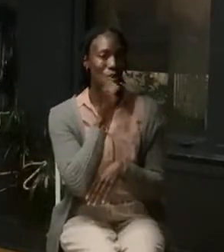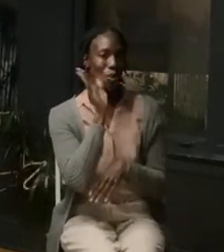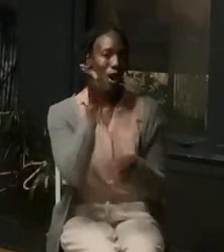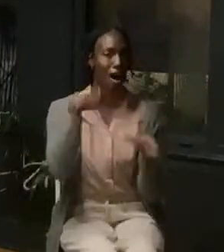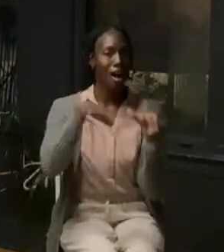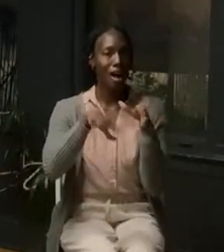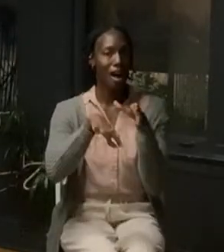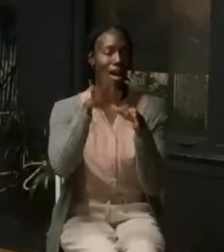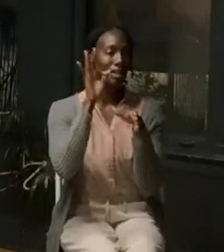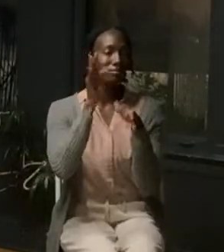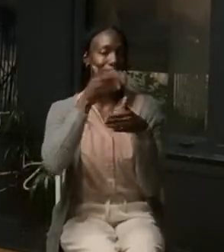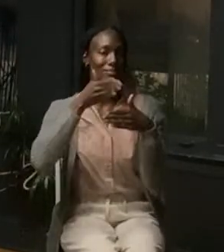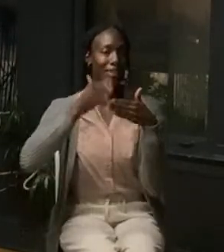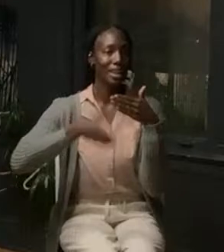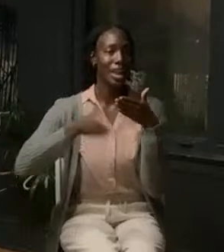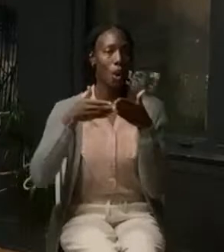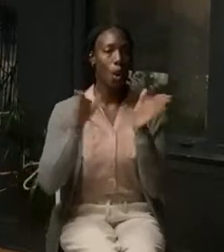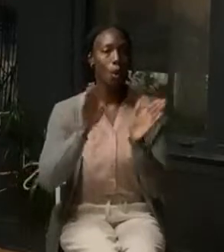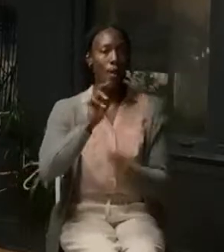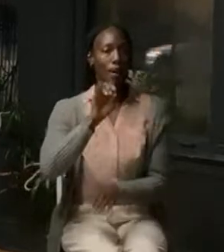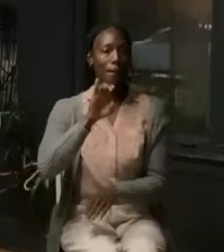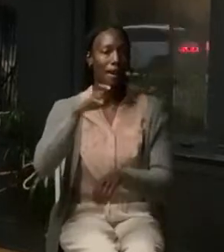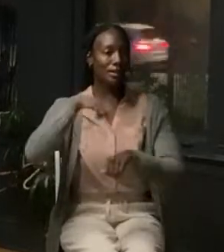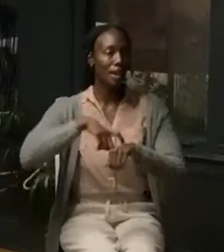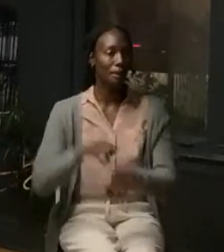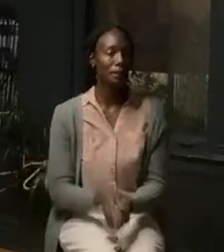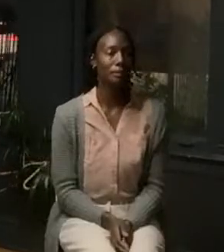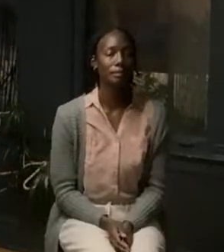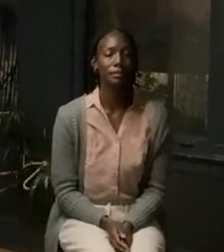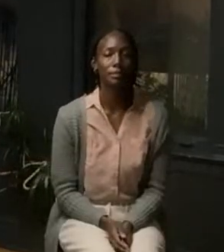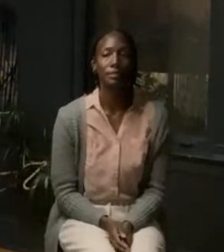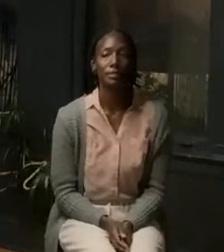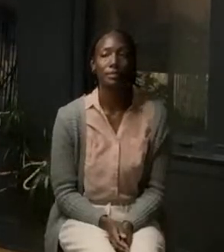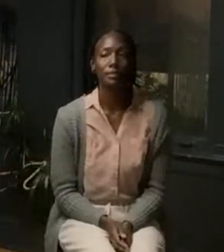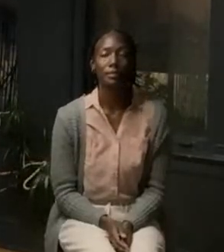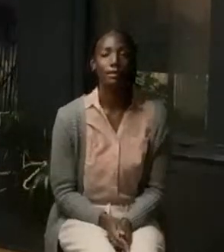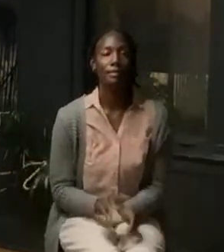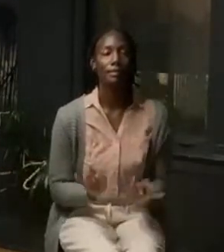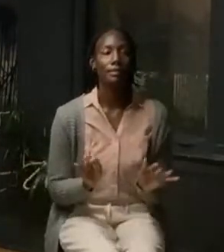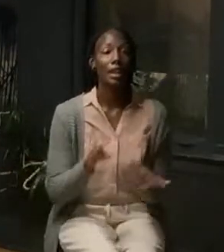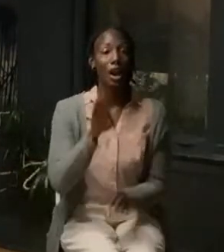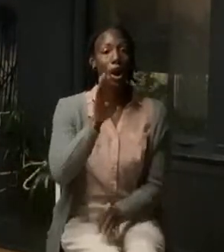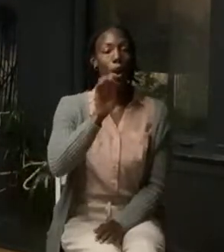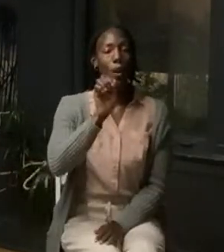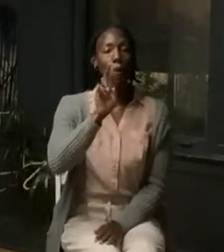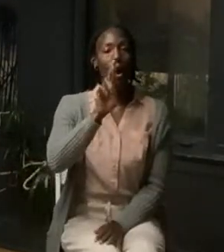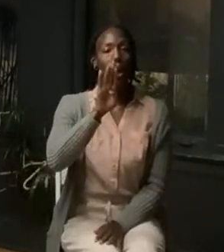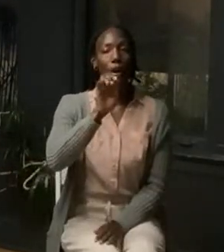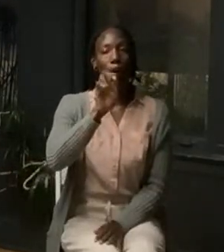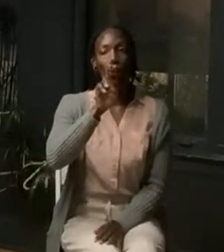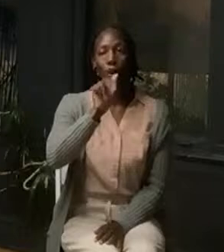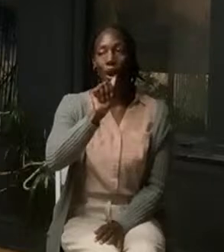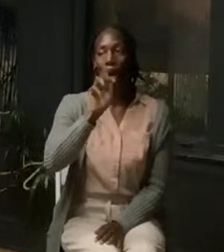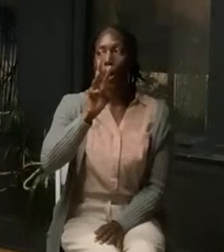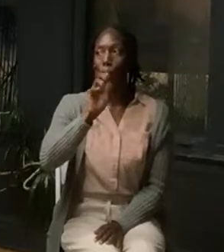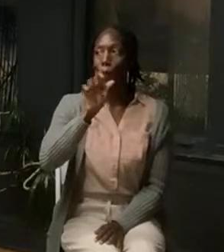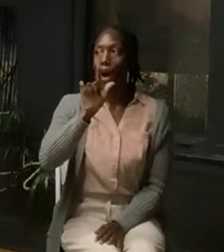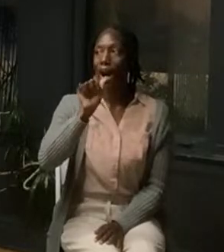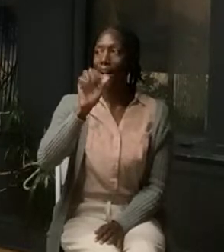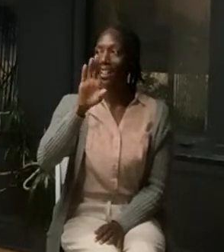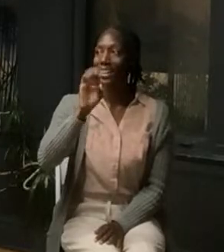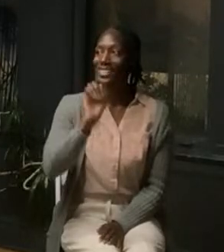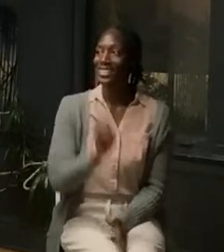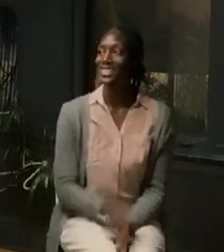Who's going to close out our open mic? Such suspense. Barbara Wallace.